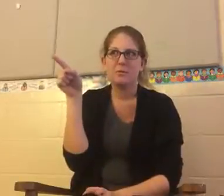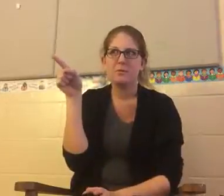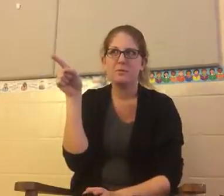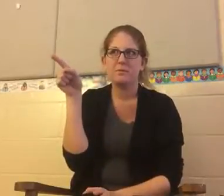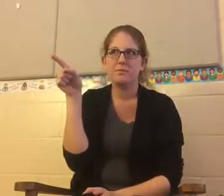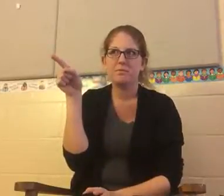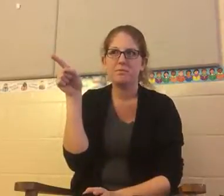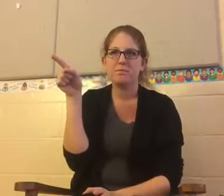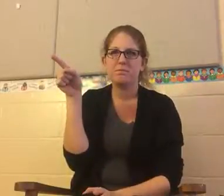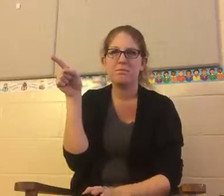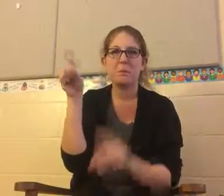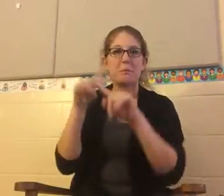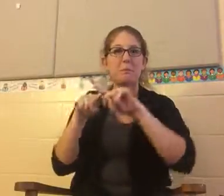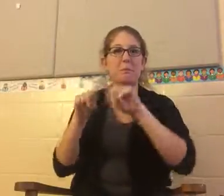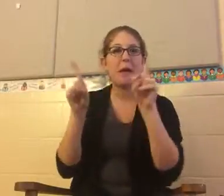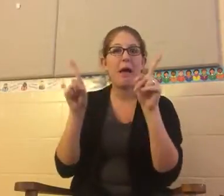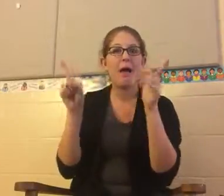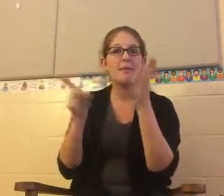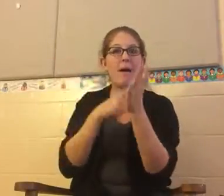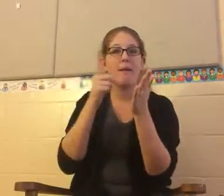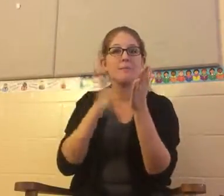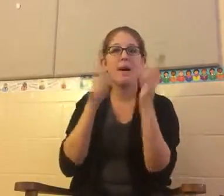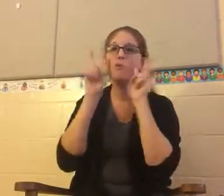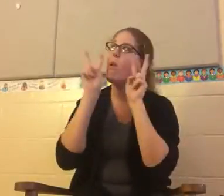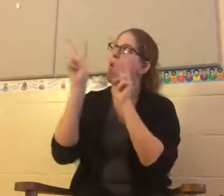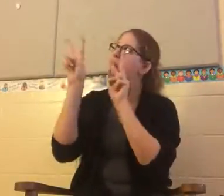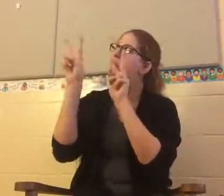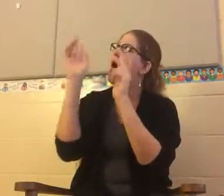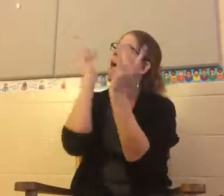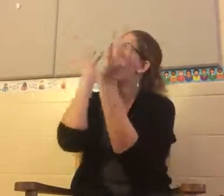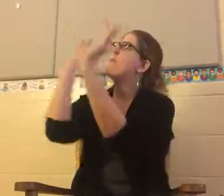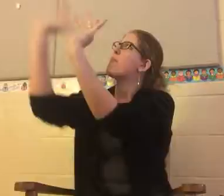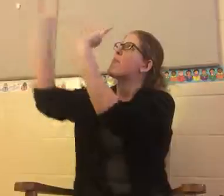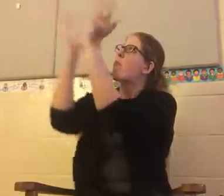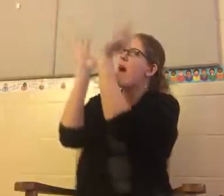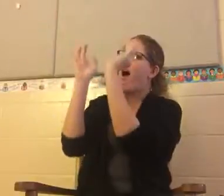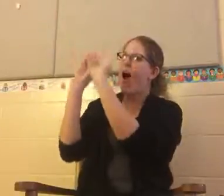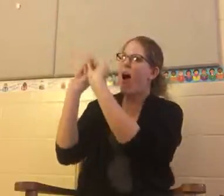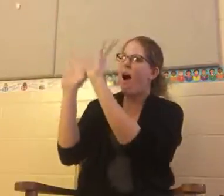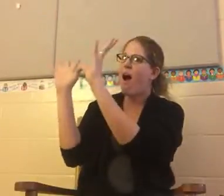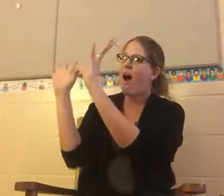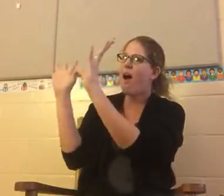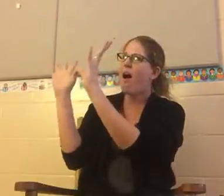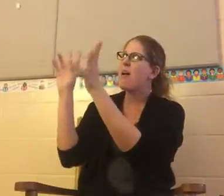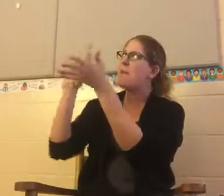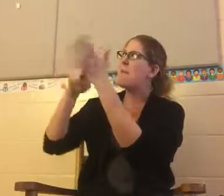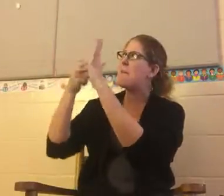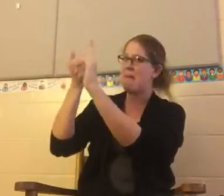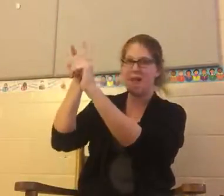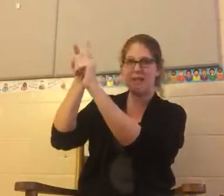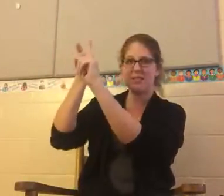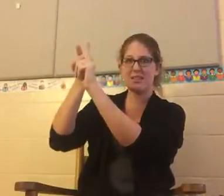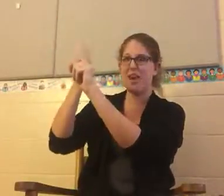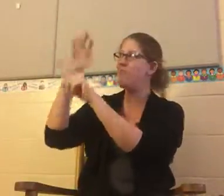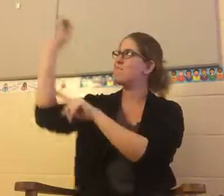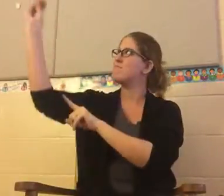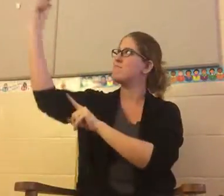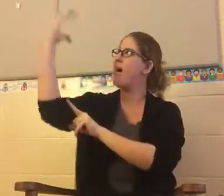Although the moon sometimes appears to be shiny and bright in the night sky, the moon does not produce any light of its own.